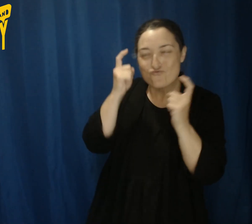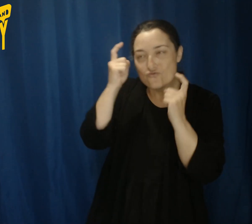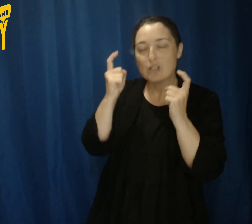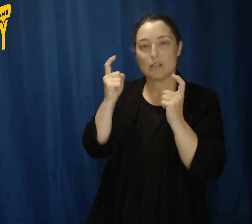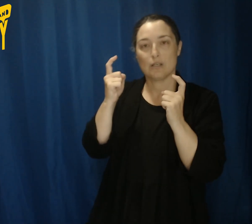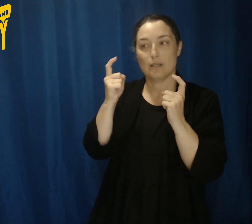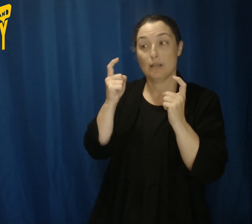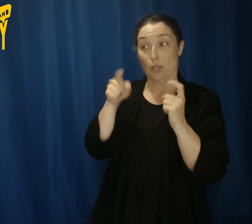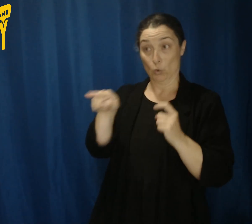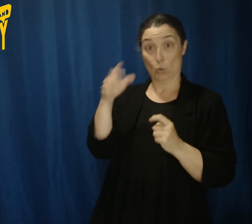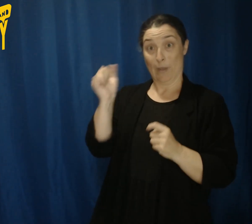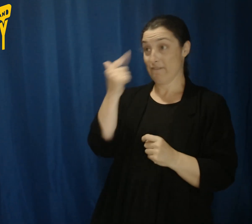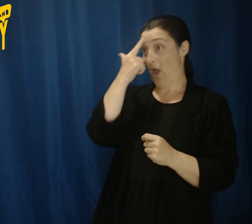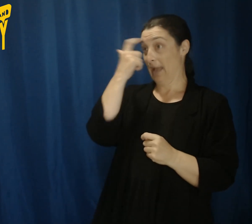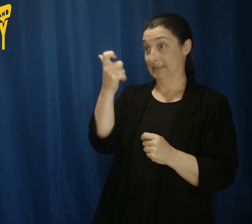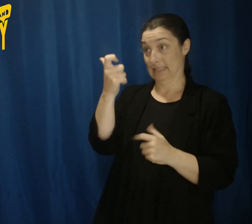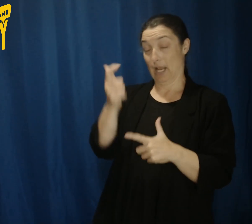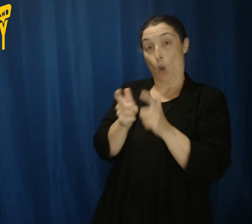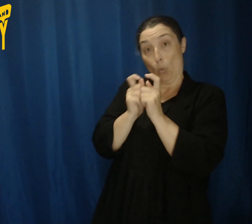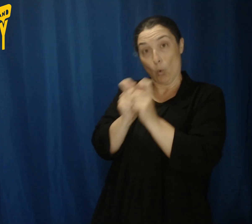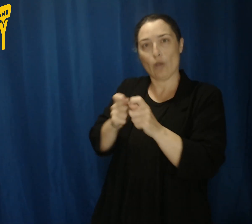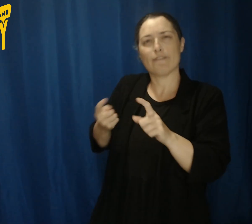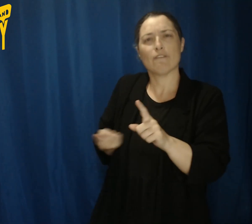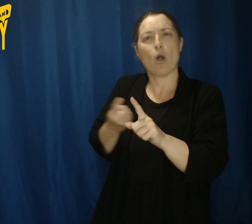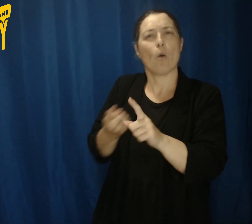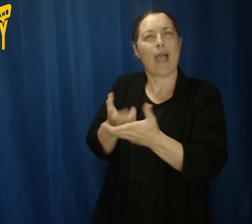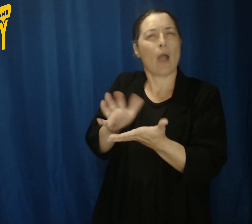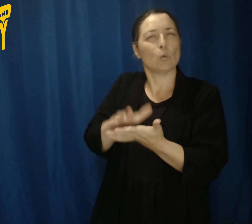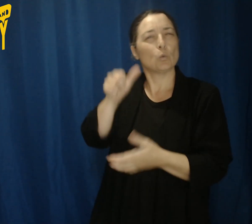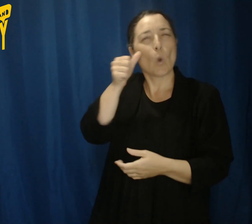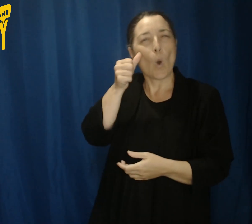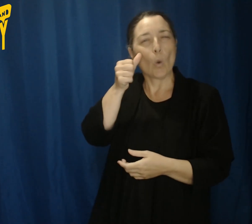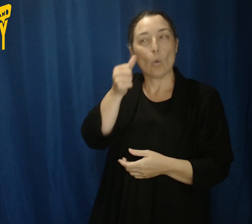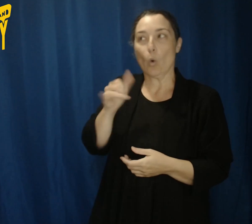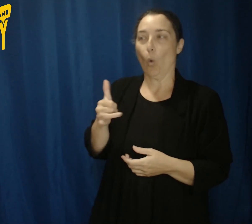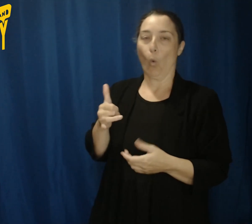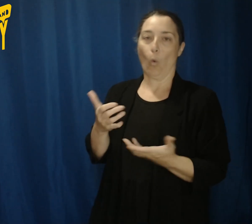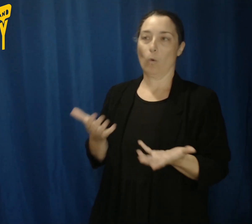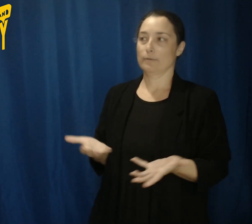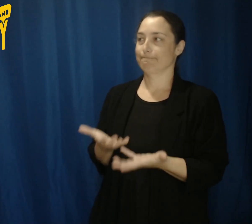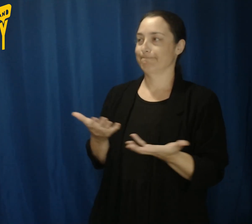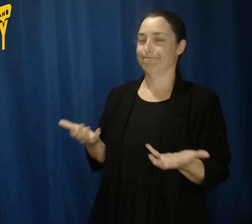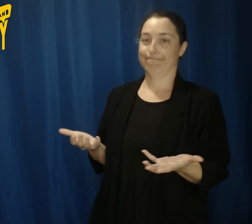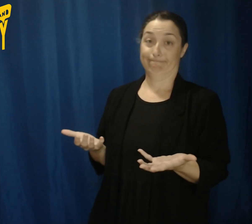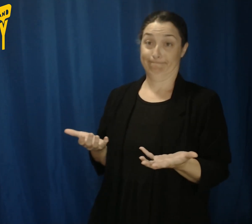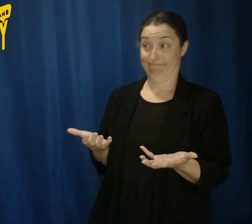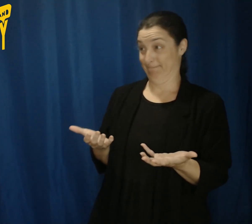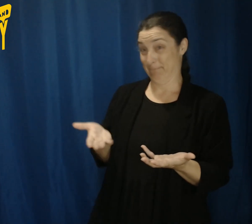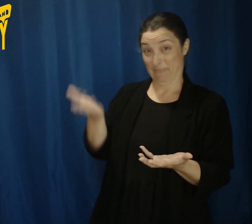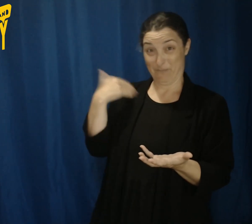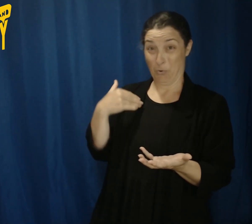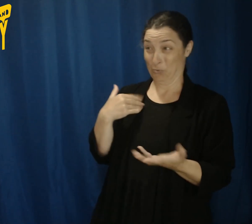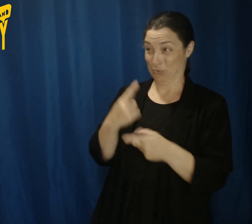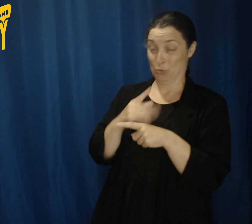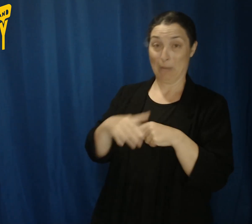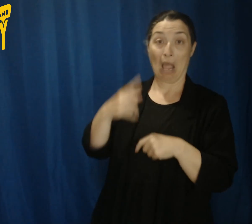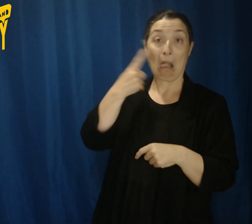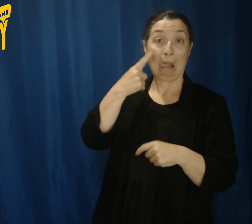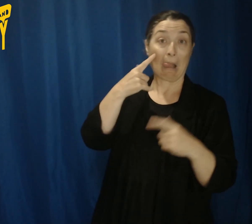idea that's worth following? Or is it just back to what you were talking about, experimenting and not being afraid to